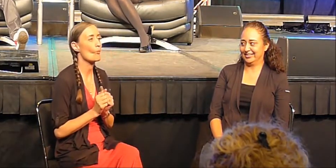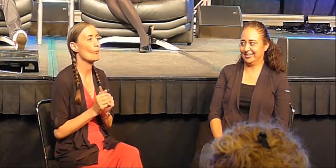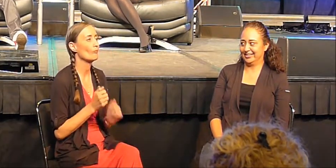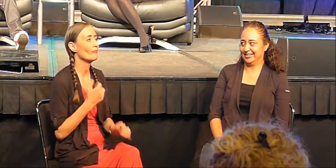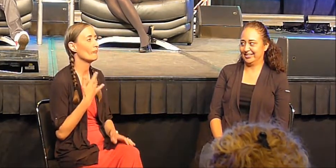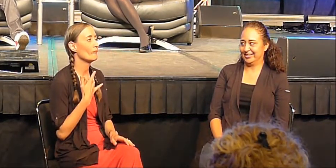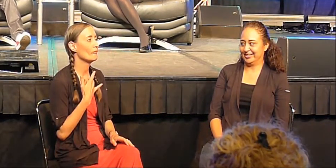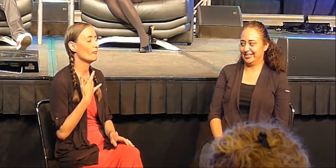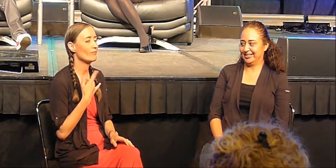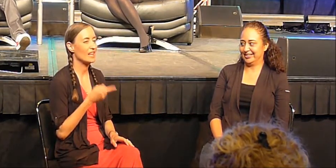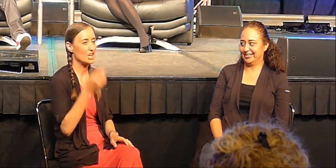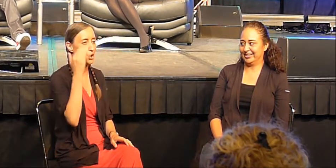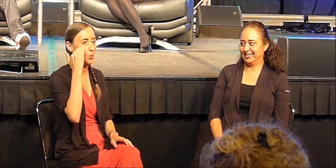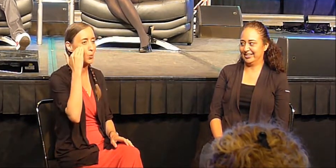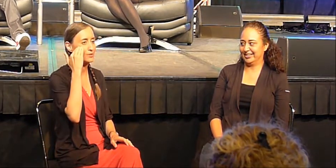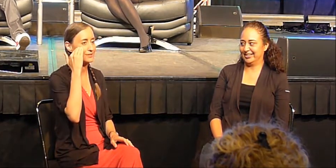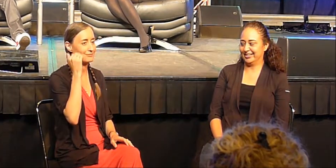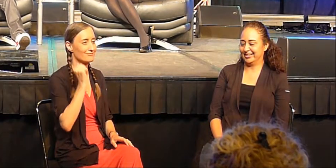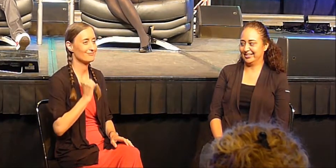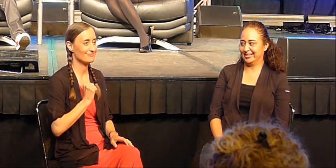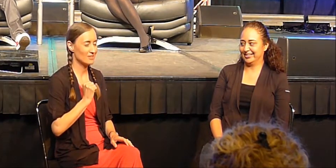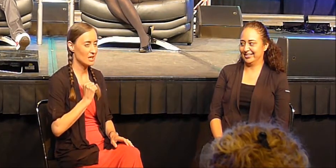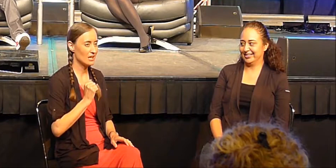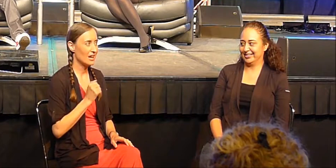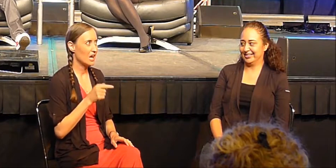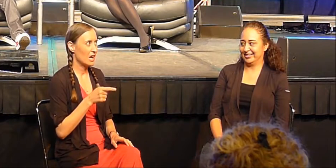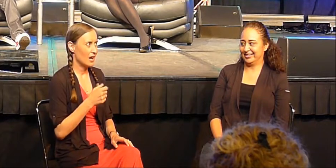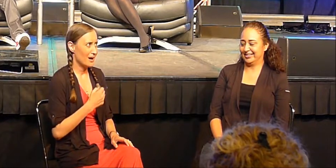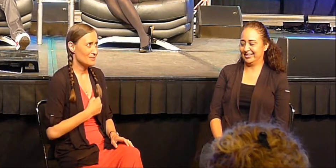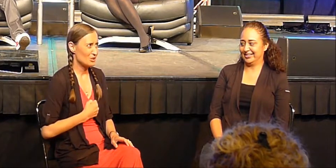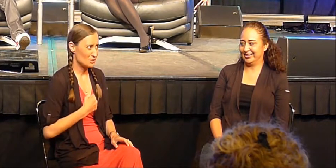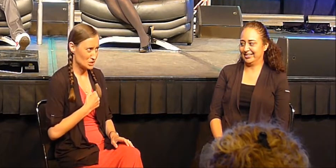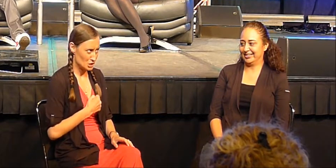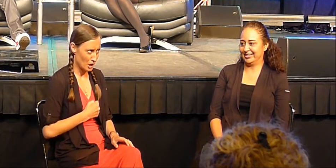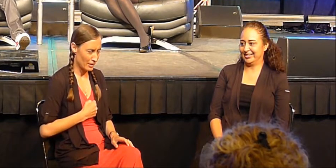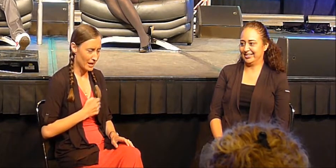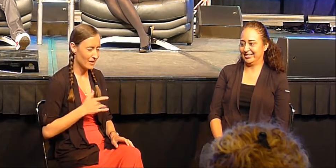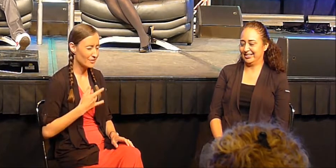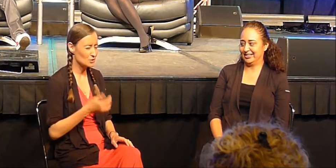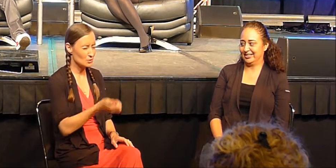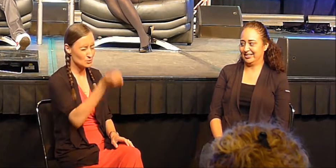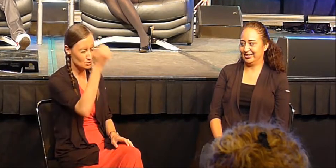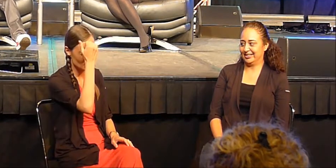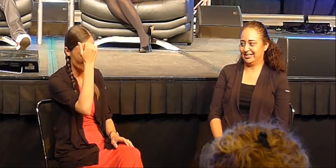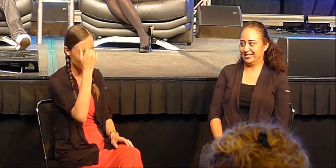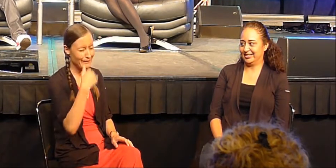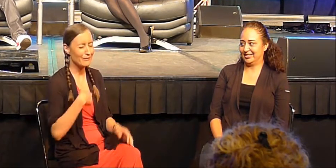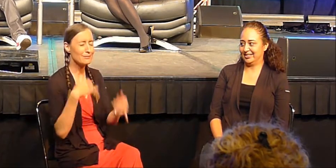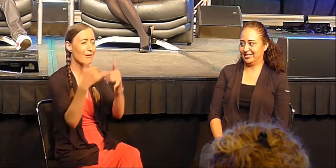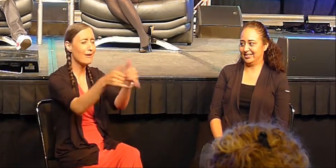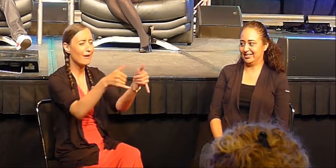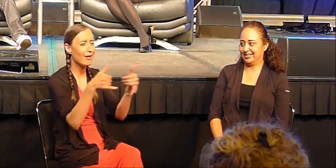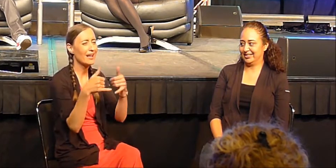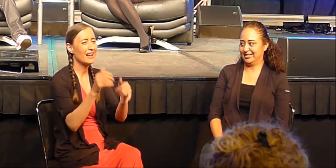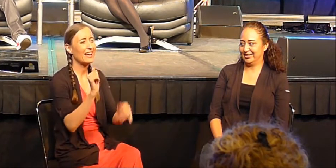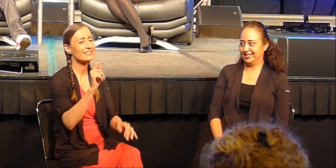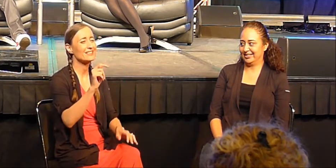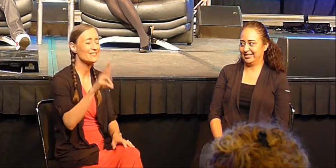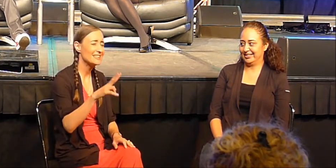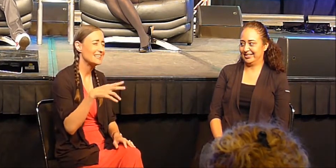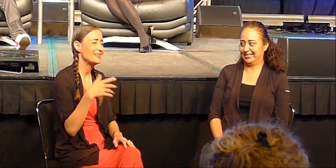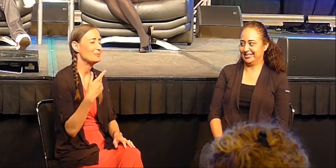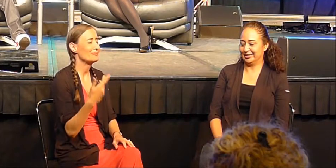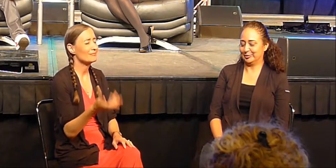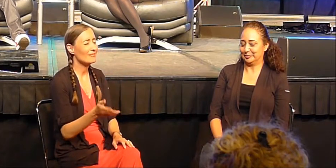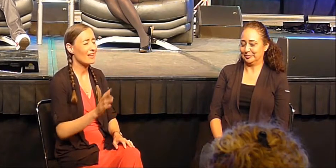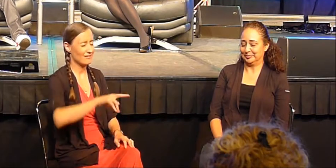realized he knew, right? So I go, Rob, I'm so sorry. I feel like such a twit. I was riding around Andre's all-terrain vehicle, and then